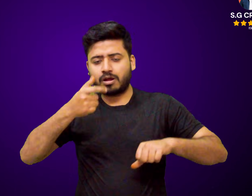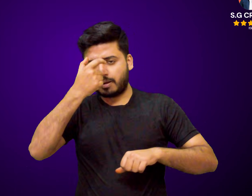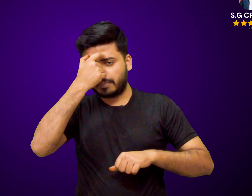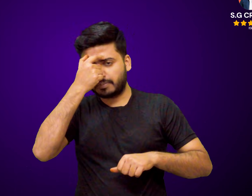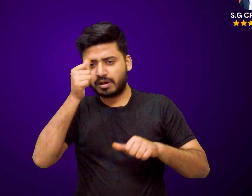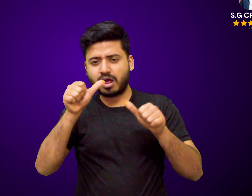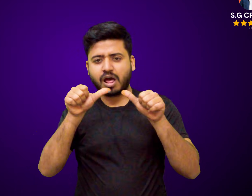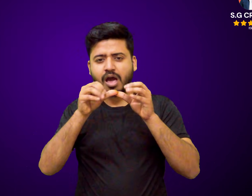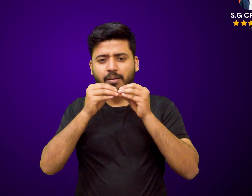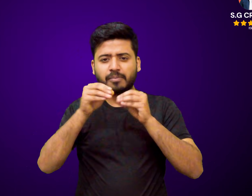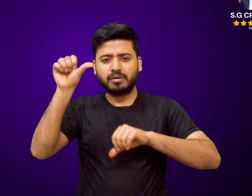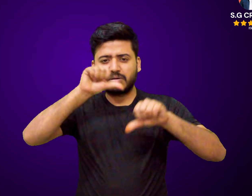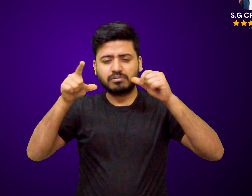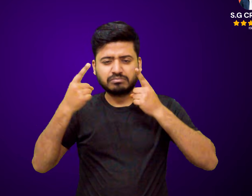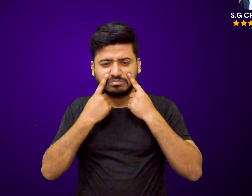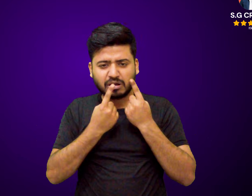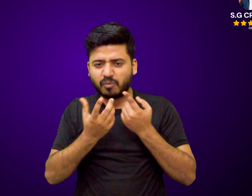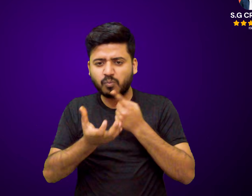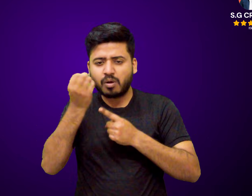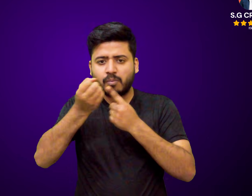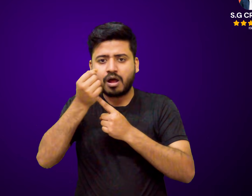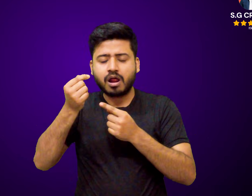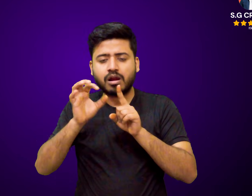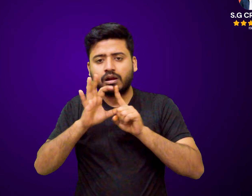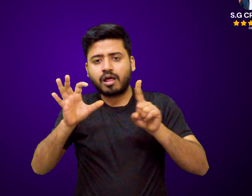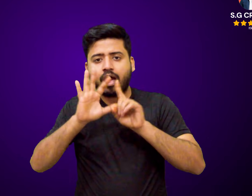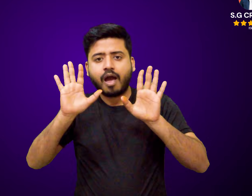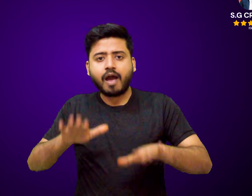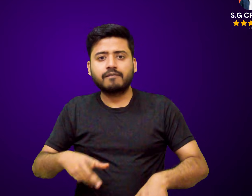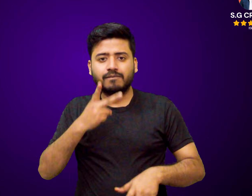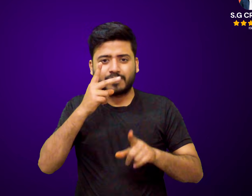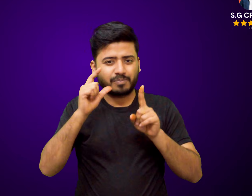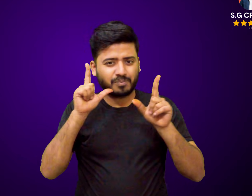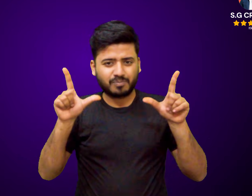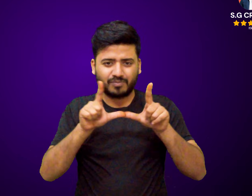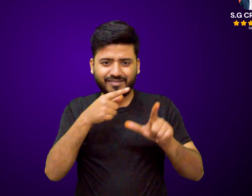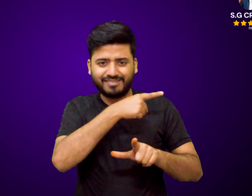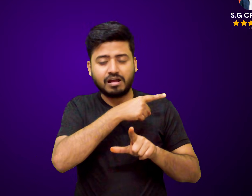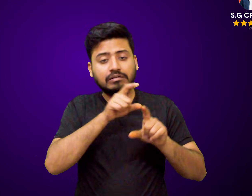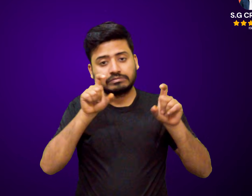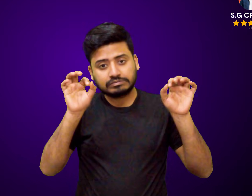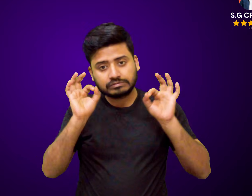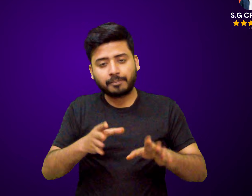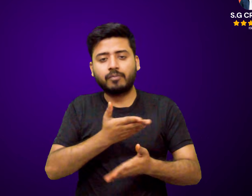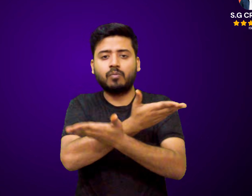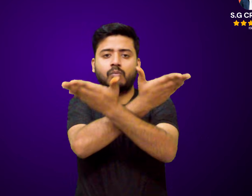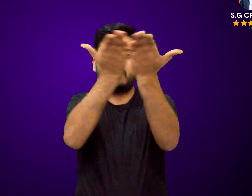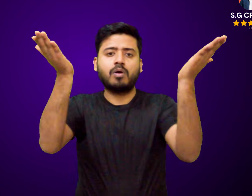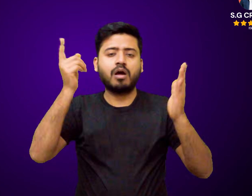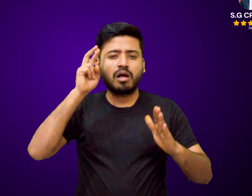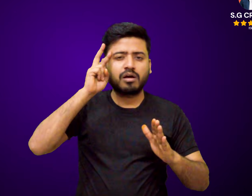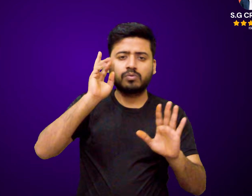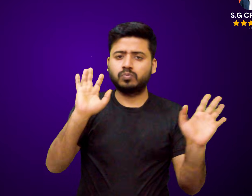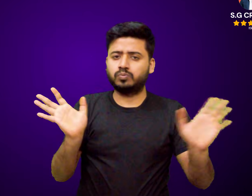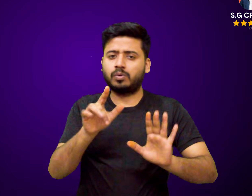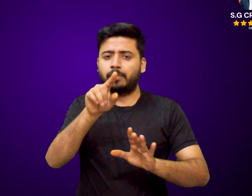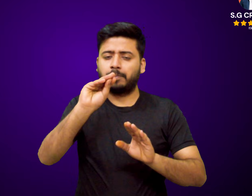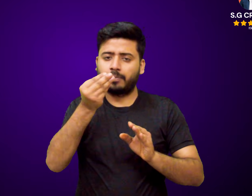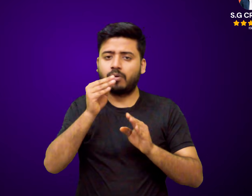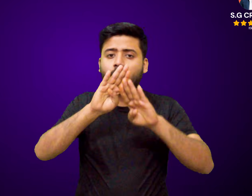tamper-evident and prevent contamination. Consumer concerns and clarifications. While generally safe, some consumer concerns and issues have